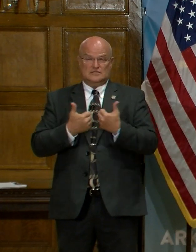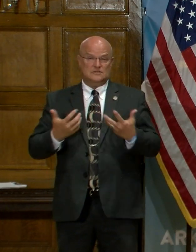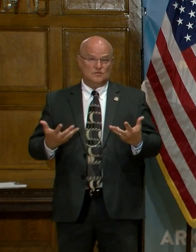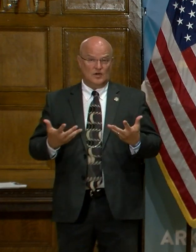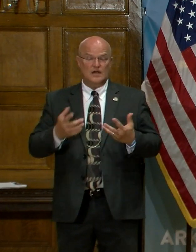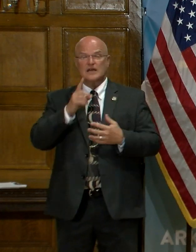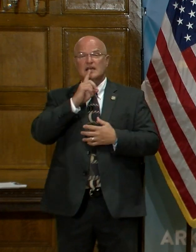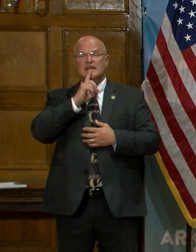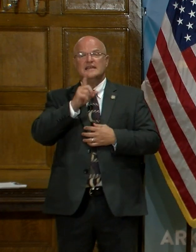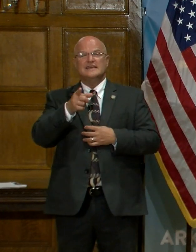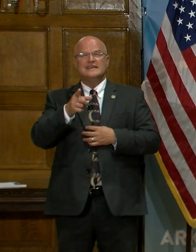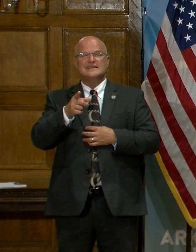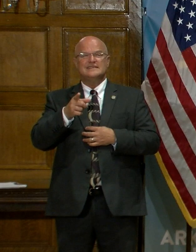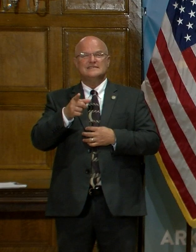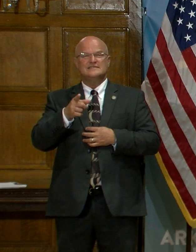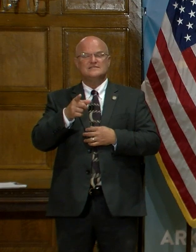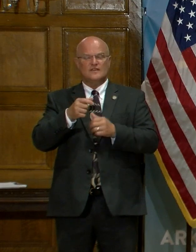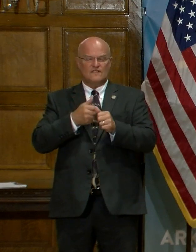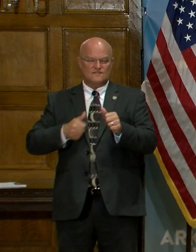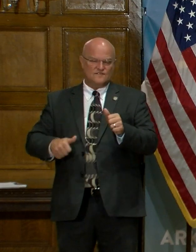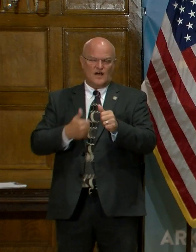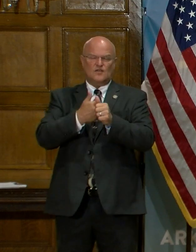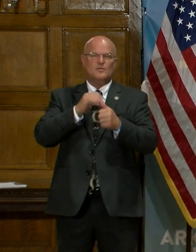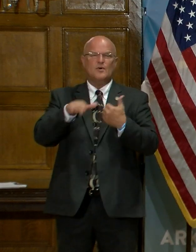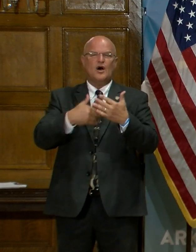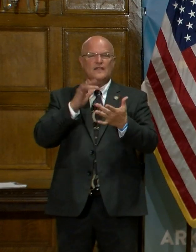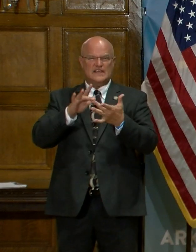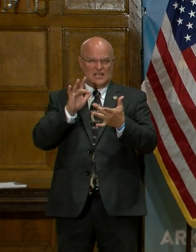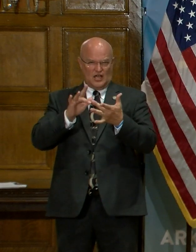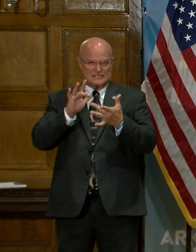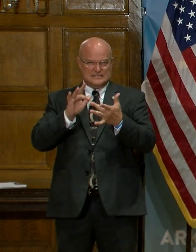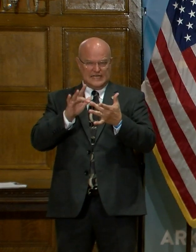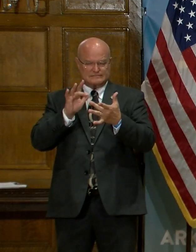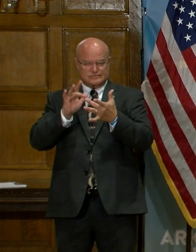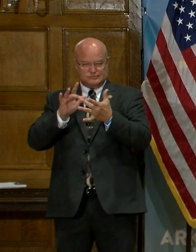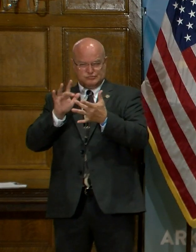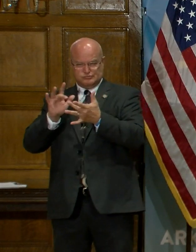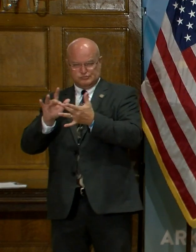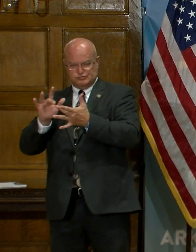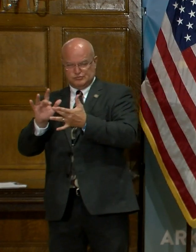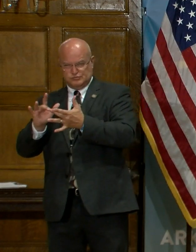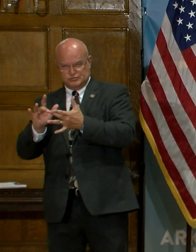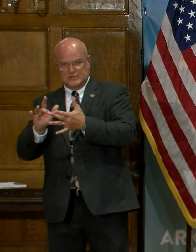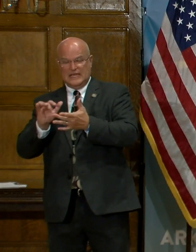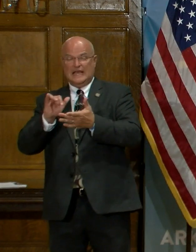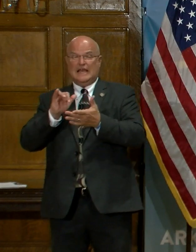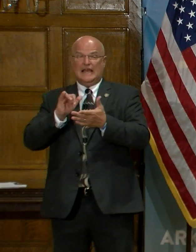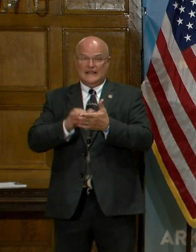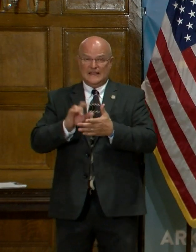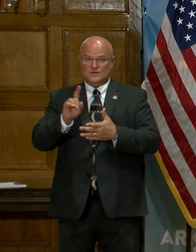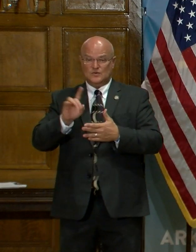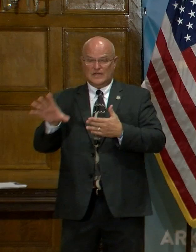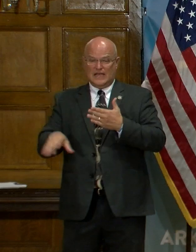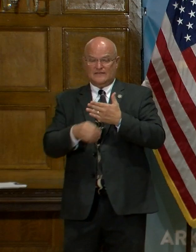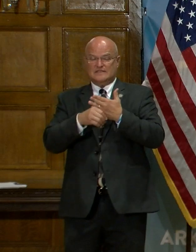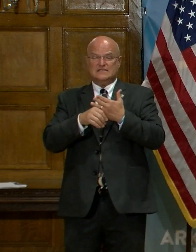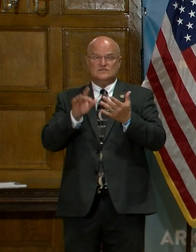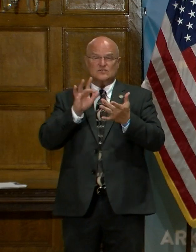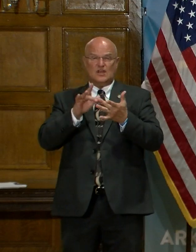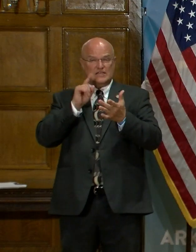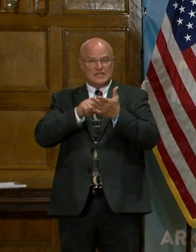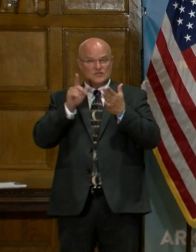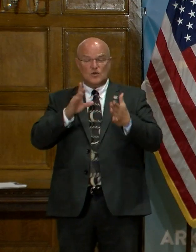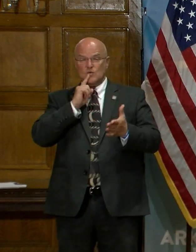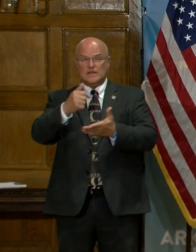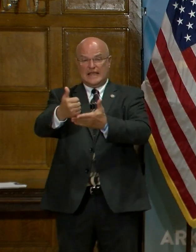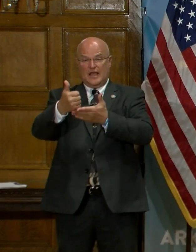then is to follow up on all the contacts in a timely fashion, and that's where having additional contact tracers